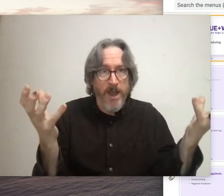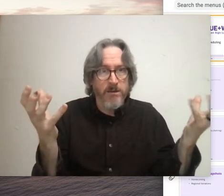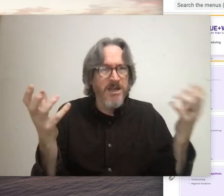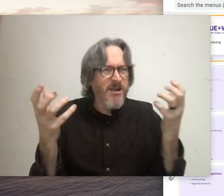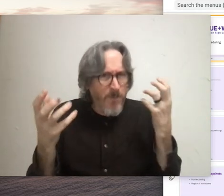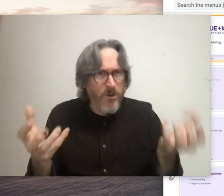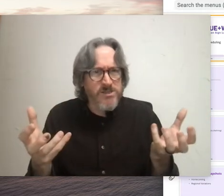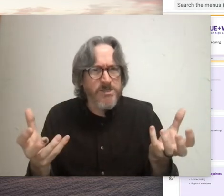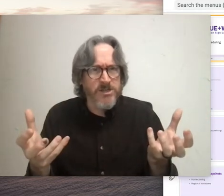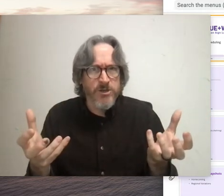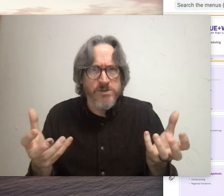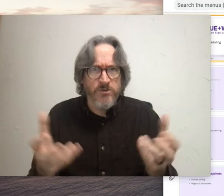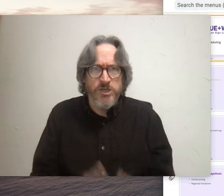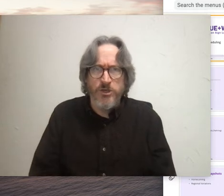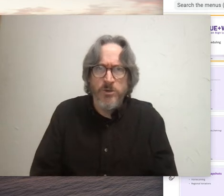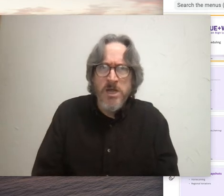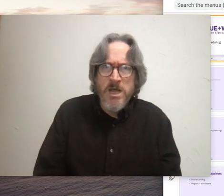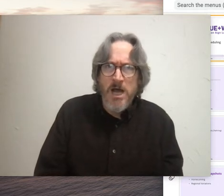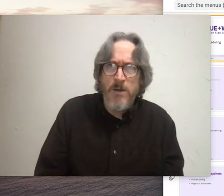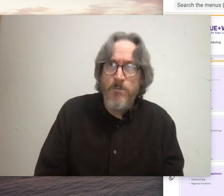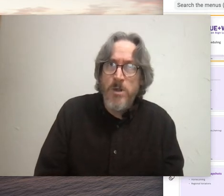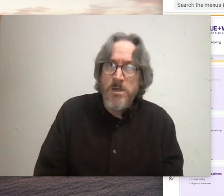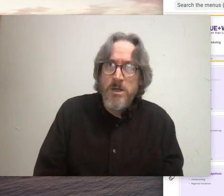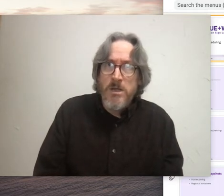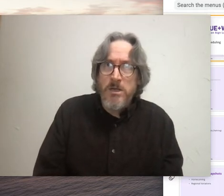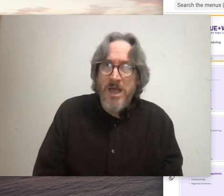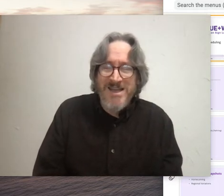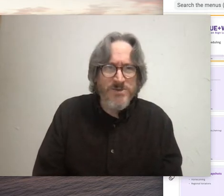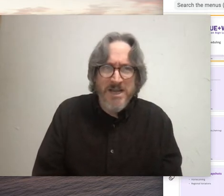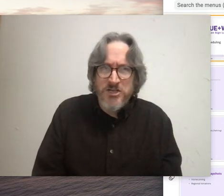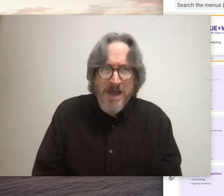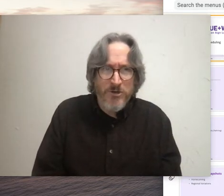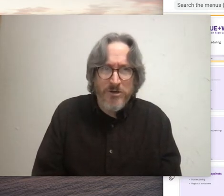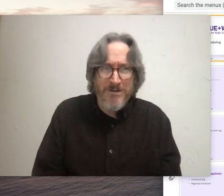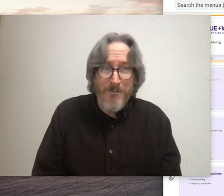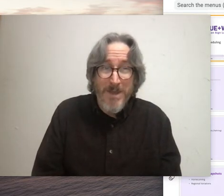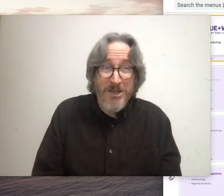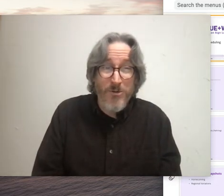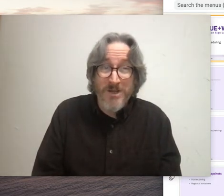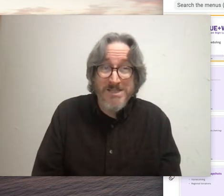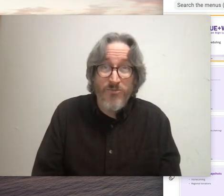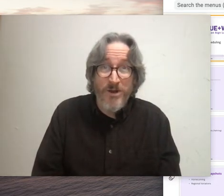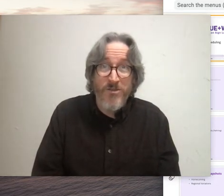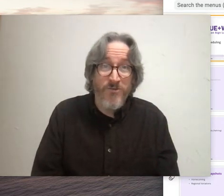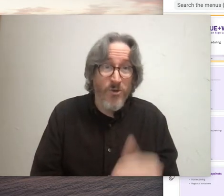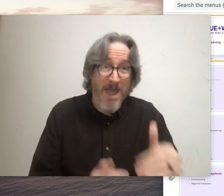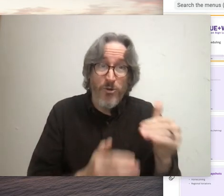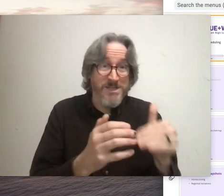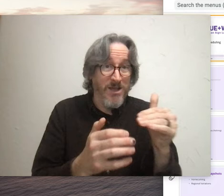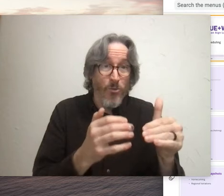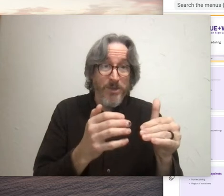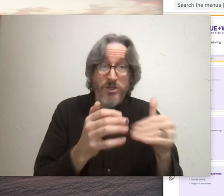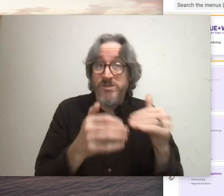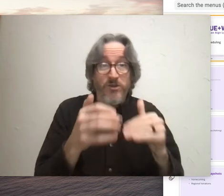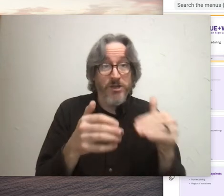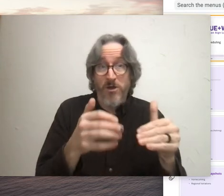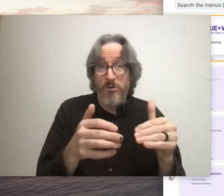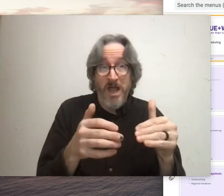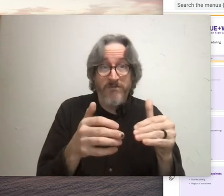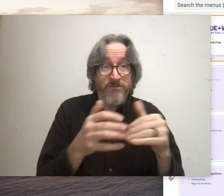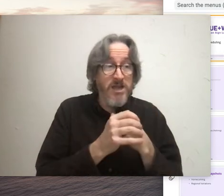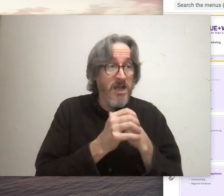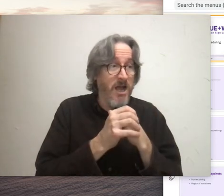right away. Memorize the ones that are useful to you. Um, as with any chapter, make your own list of what are the vocab words that will be useful